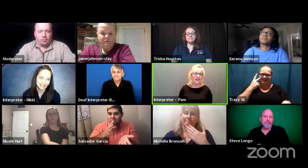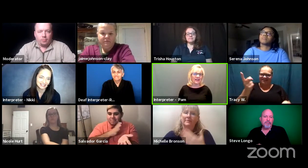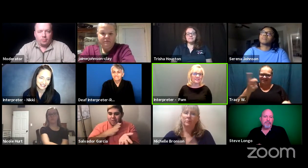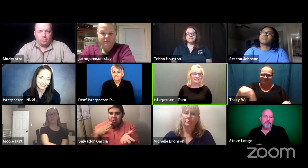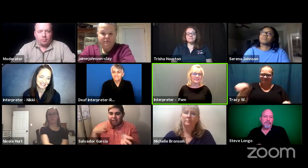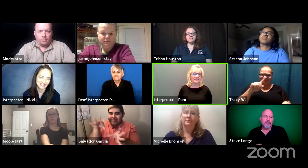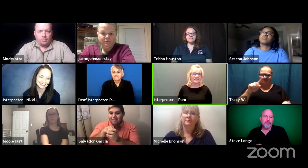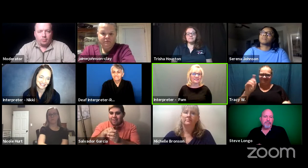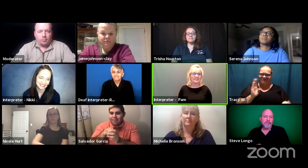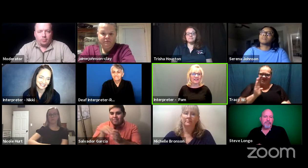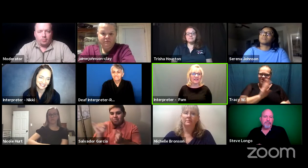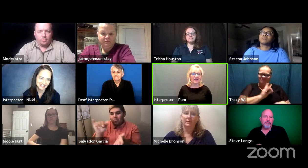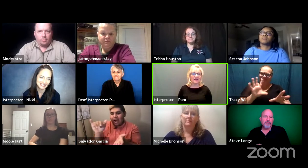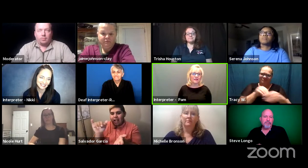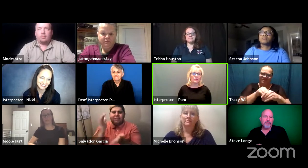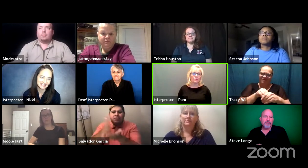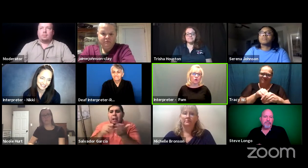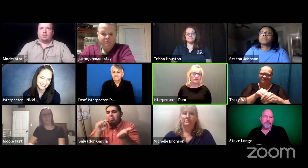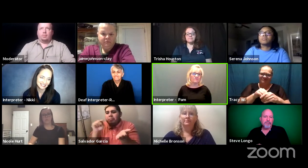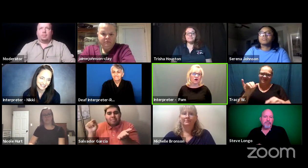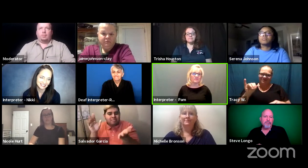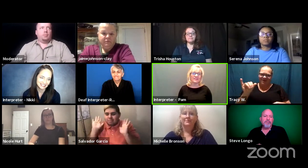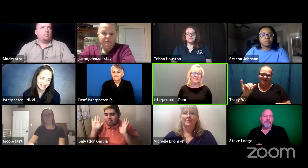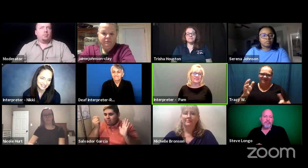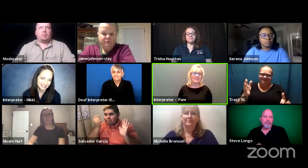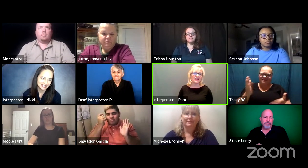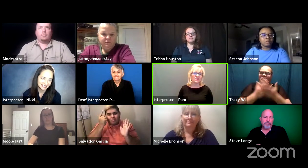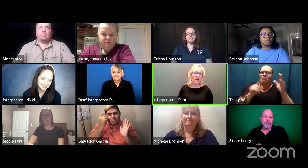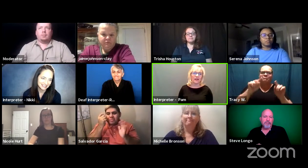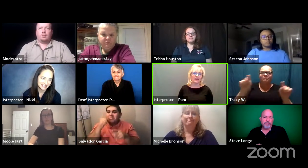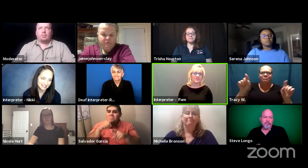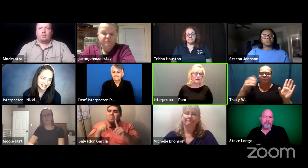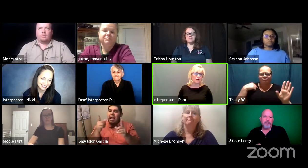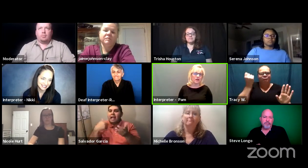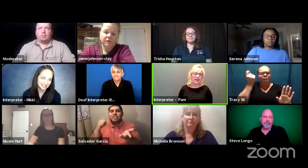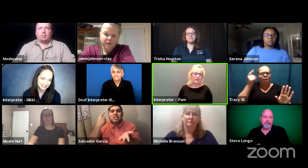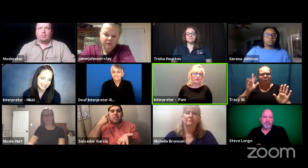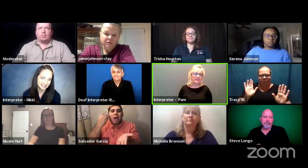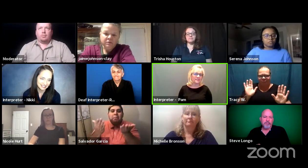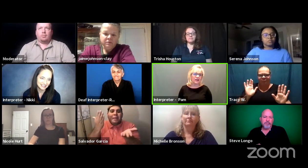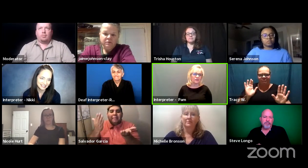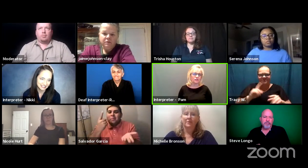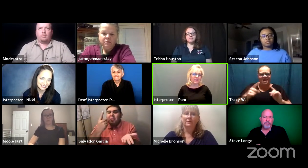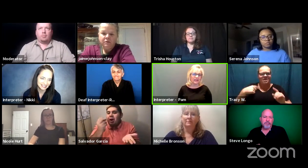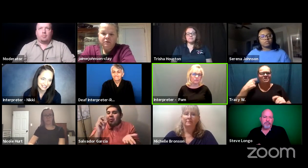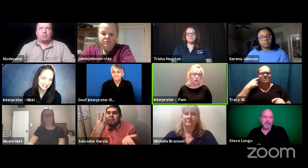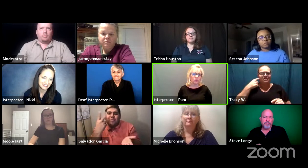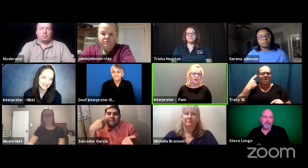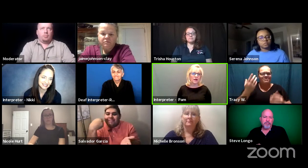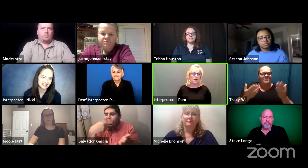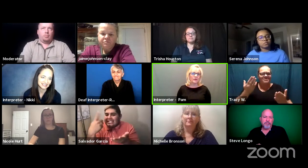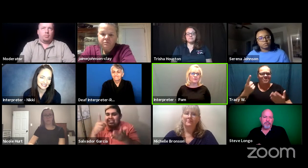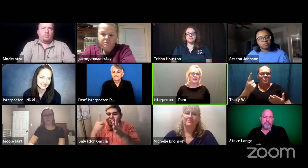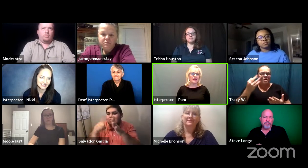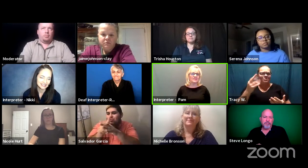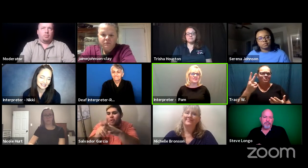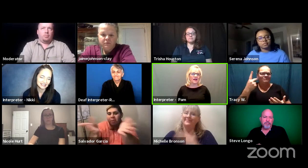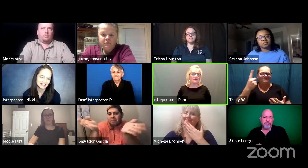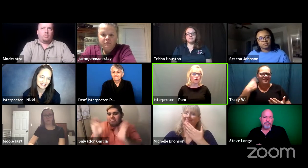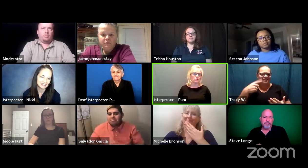like to see the board involved in this event as well. If some aren't able, that's understandable, but it'd be nice to have 1 or